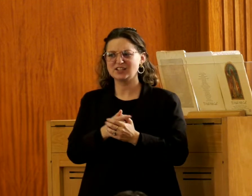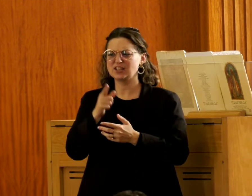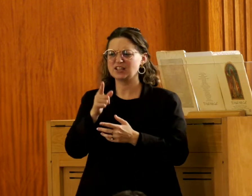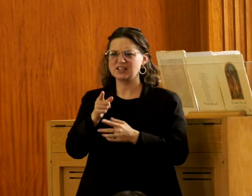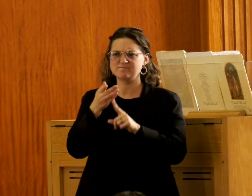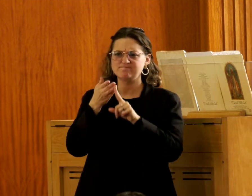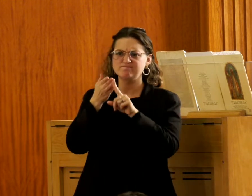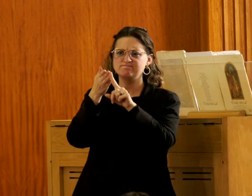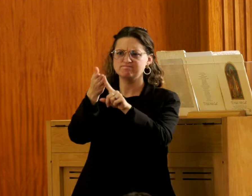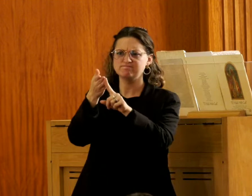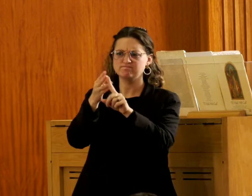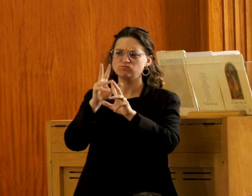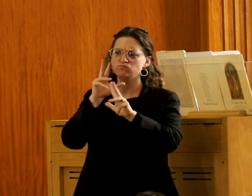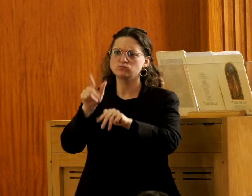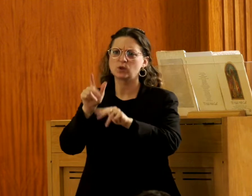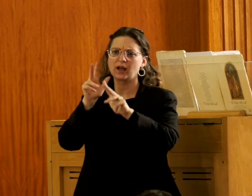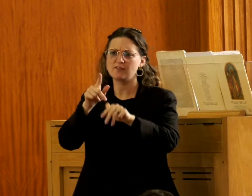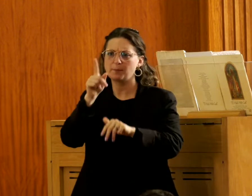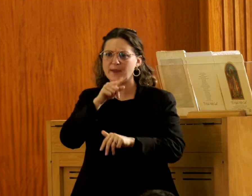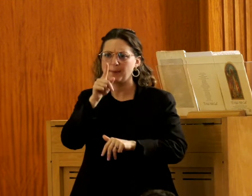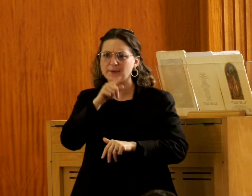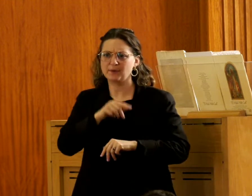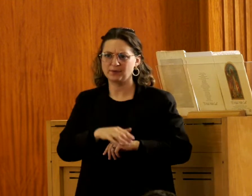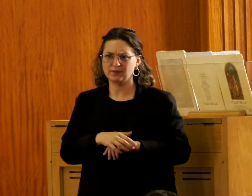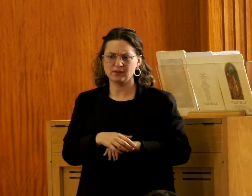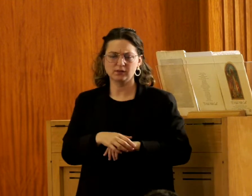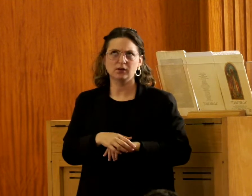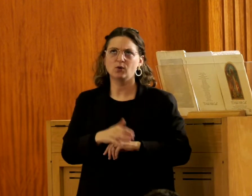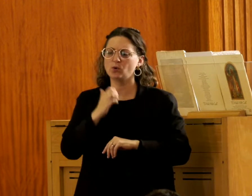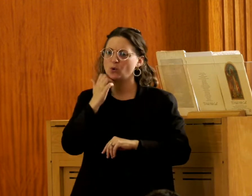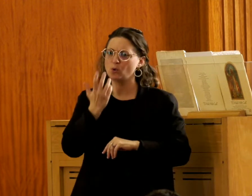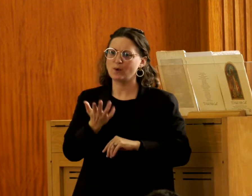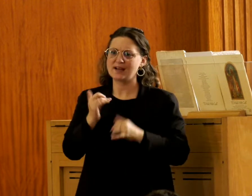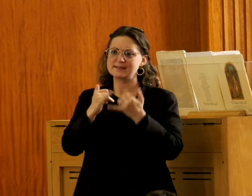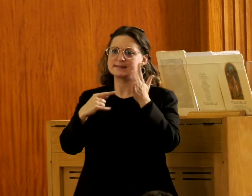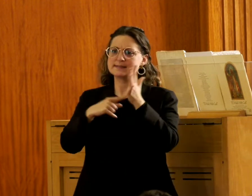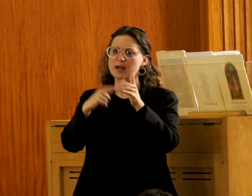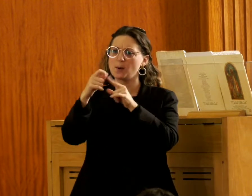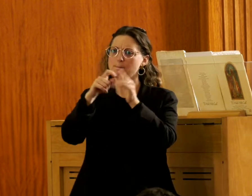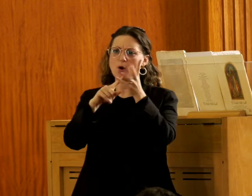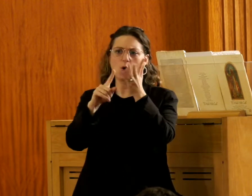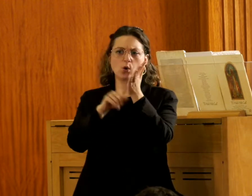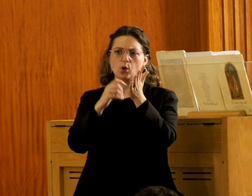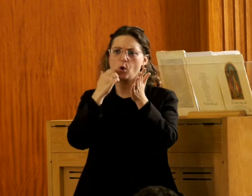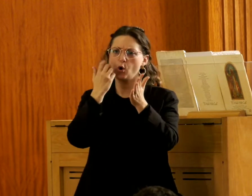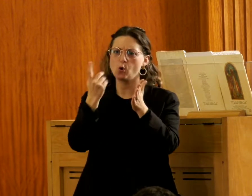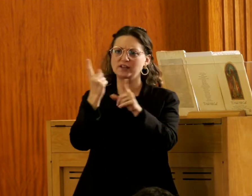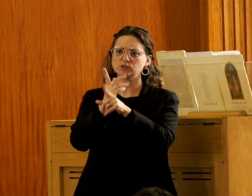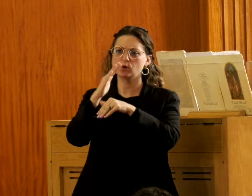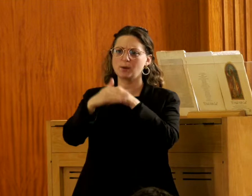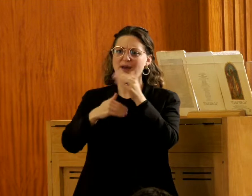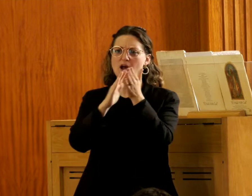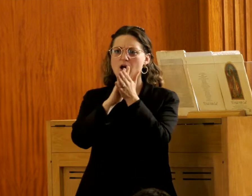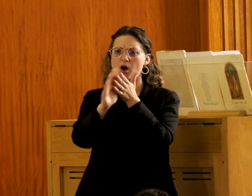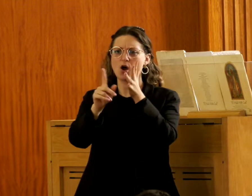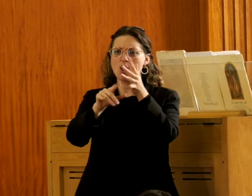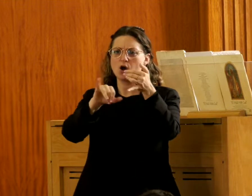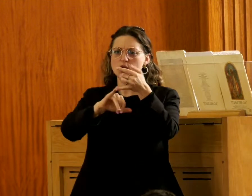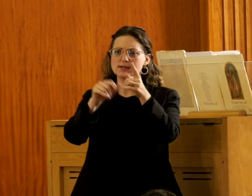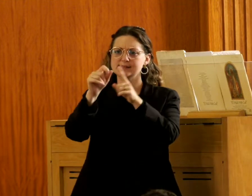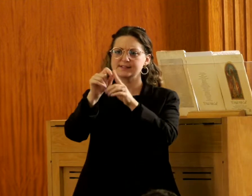hospitality, and St. Paul talks, he loved to talk about hospitality. One of the things he said